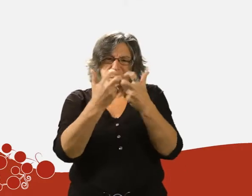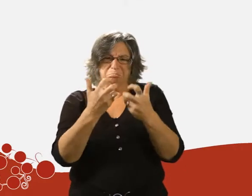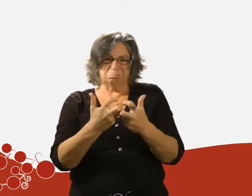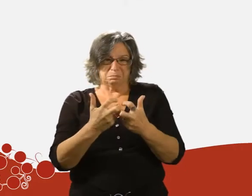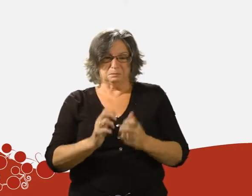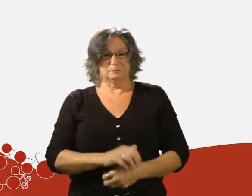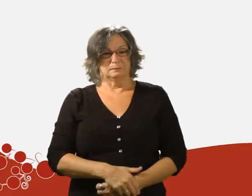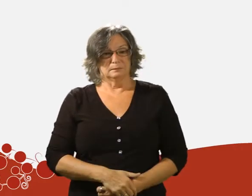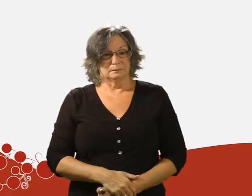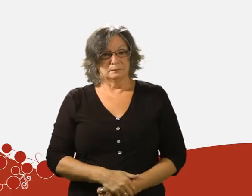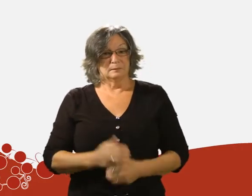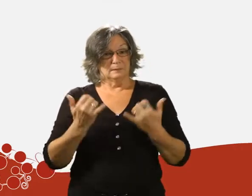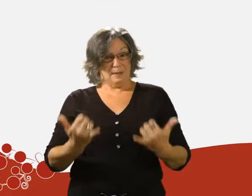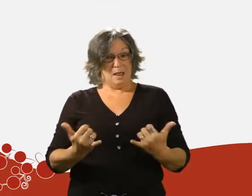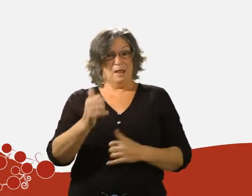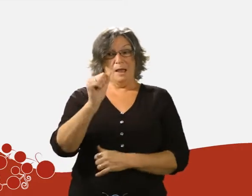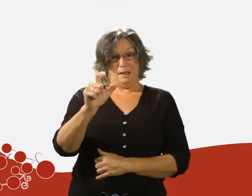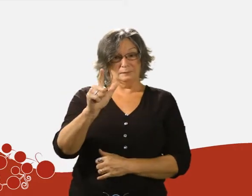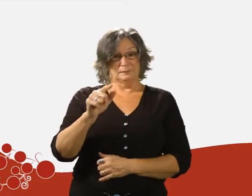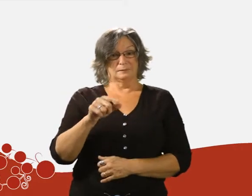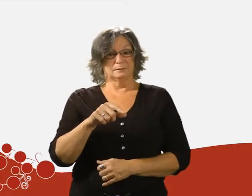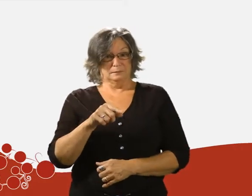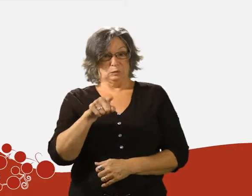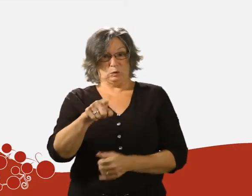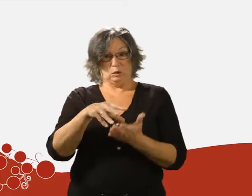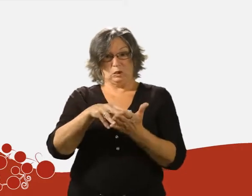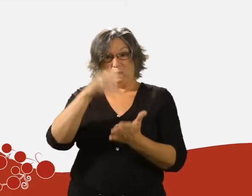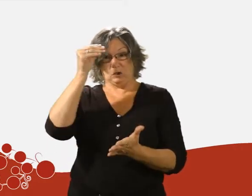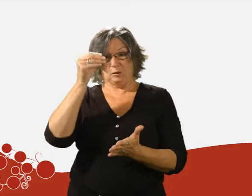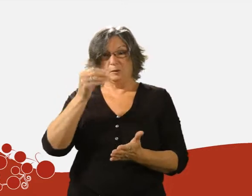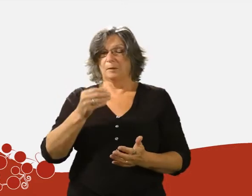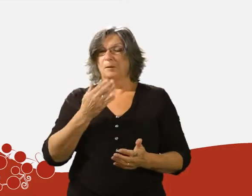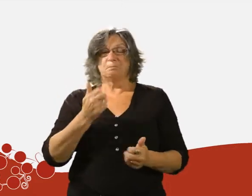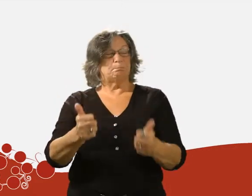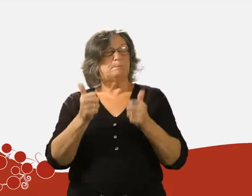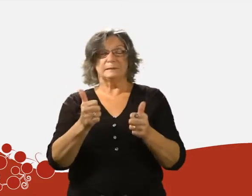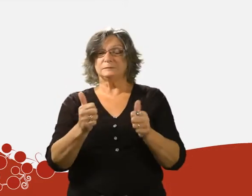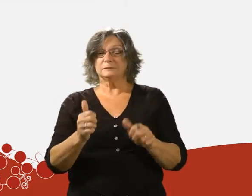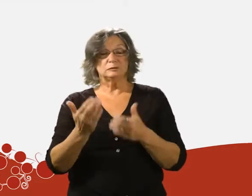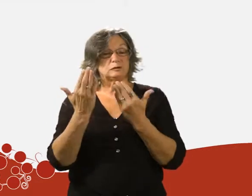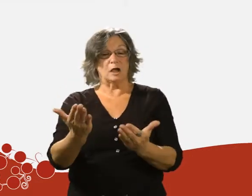and developed over the years within different communities. As you are learning ASL, the best thing that I can suggest